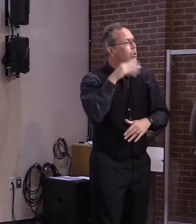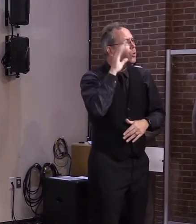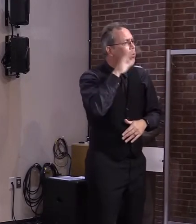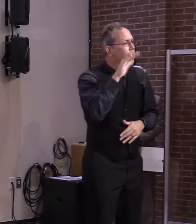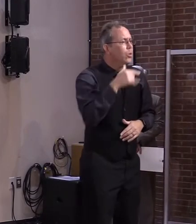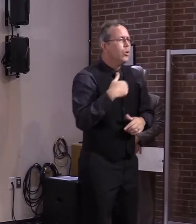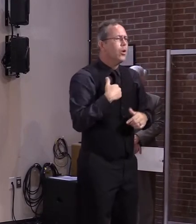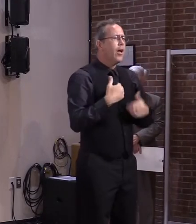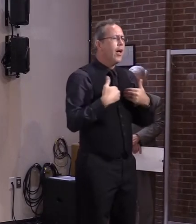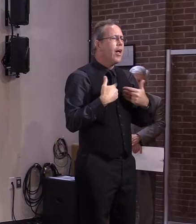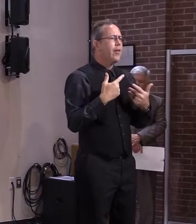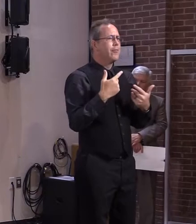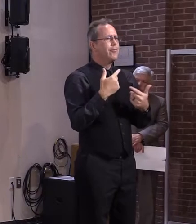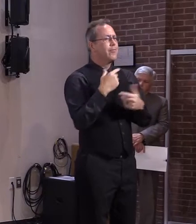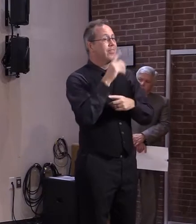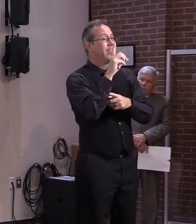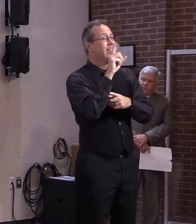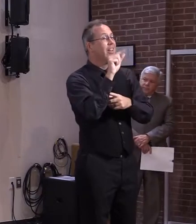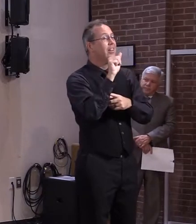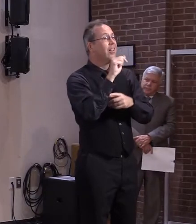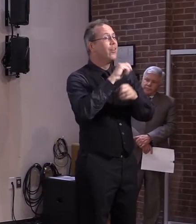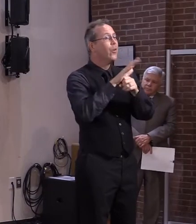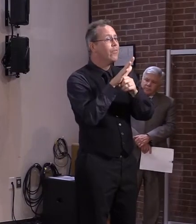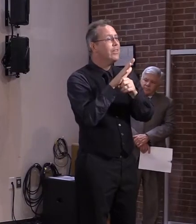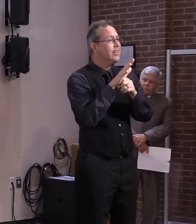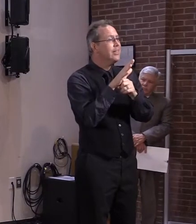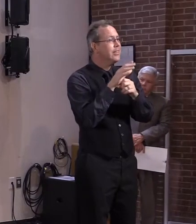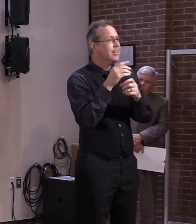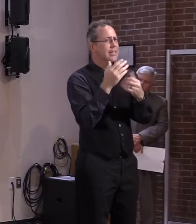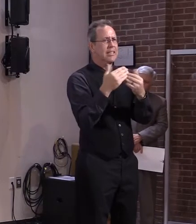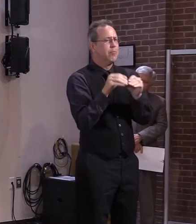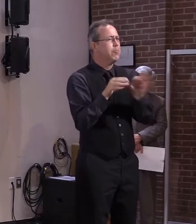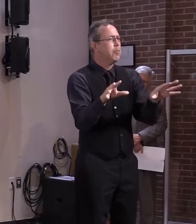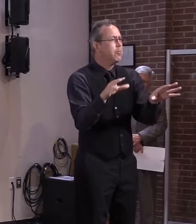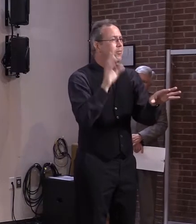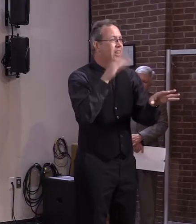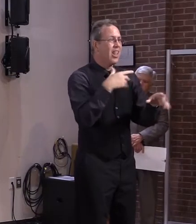over the next several weeks, we'll be sharing what we find with you.